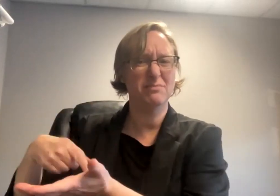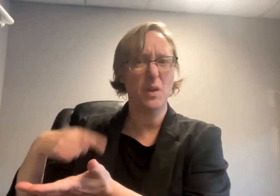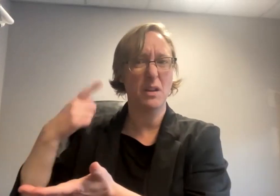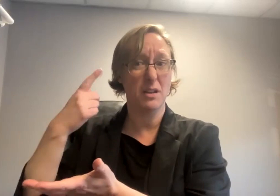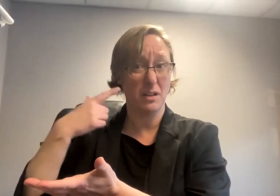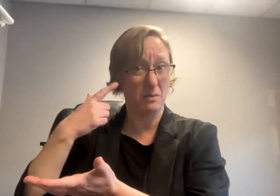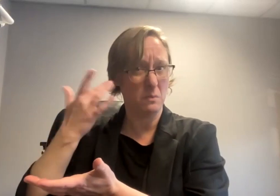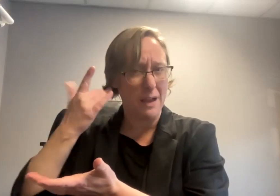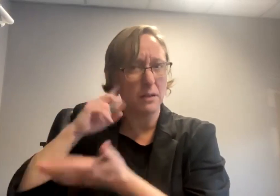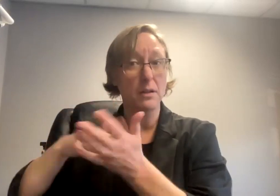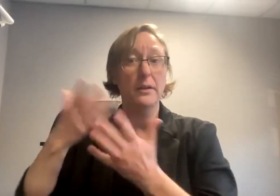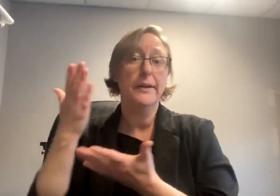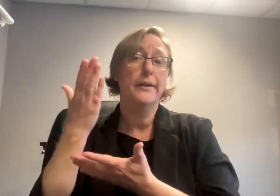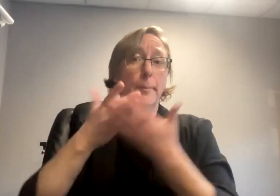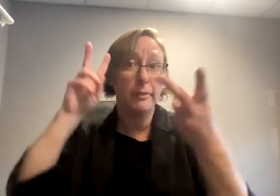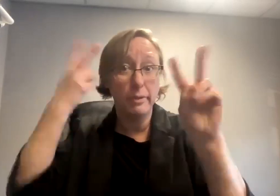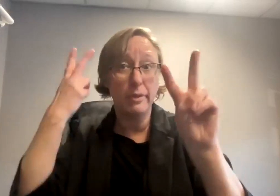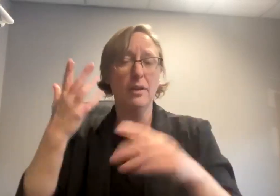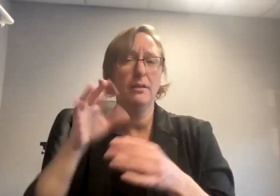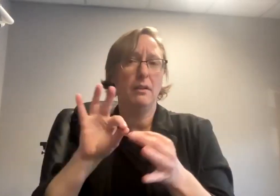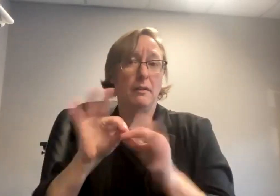right now, perhaps use that for follow-up later.